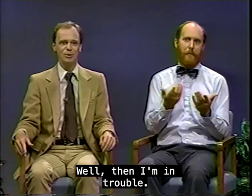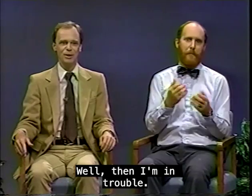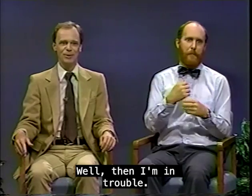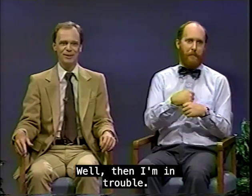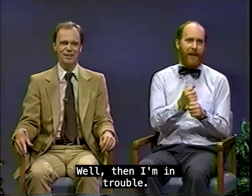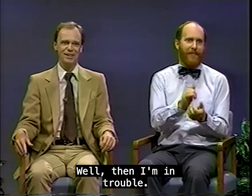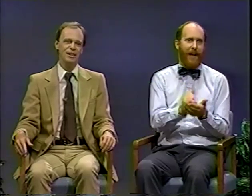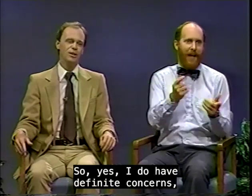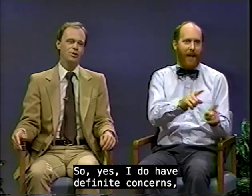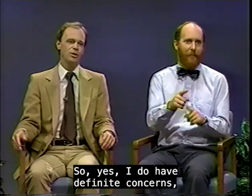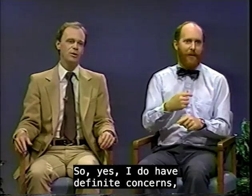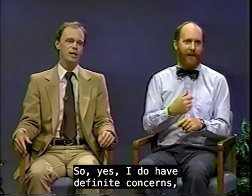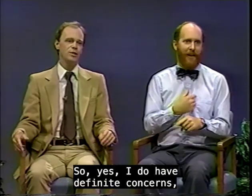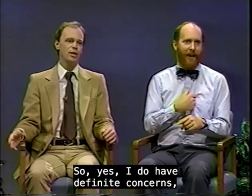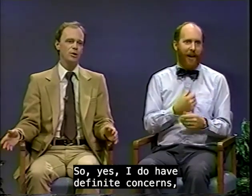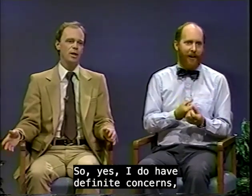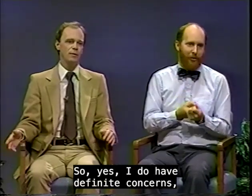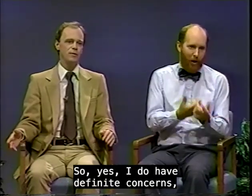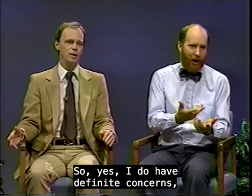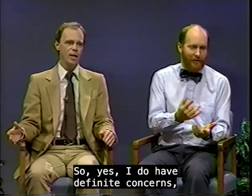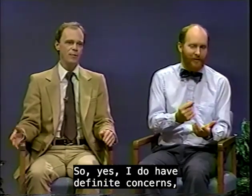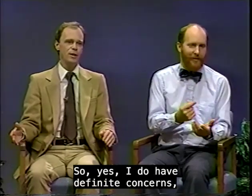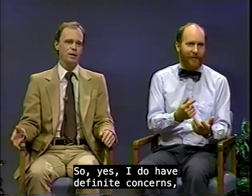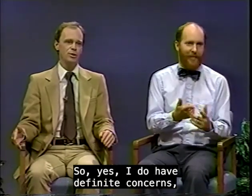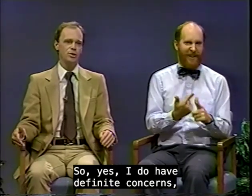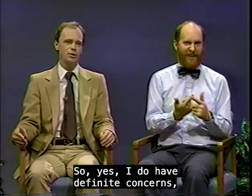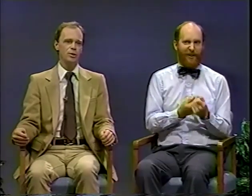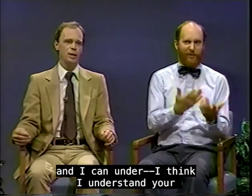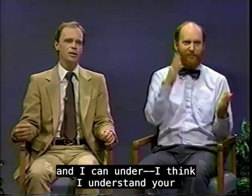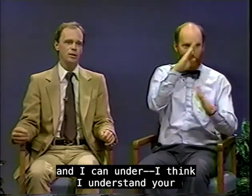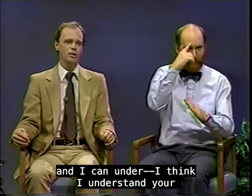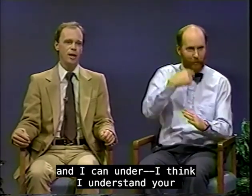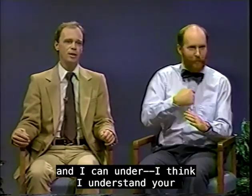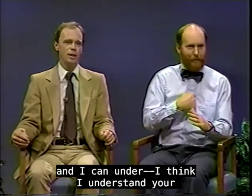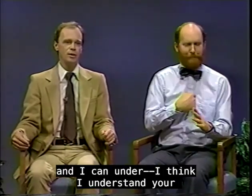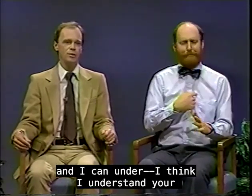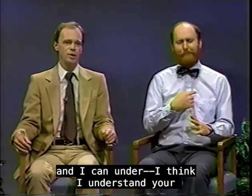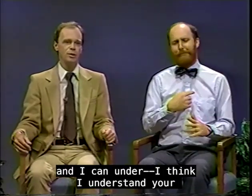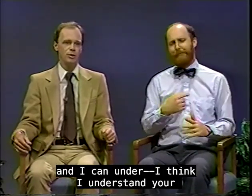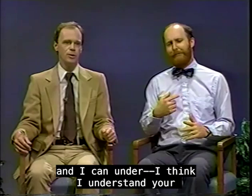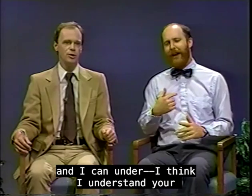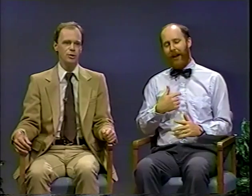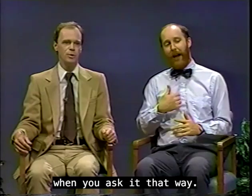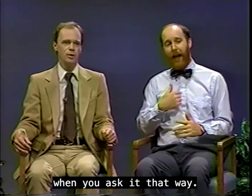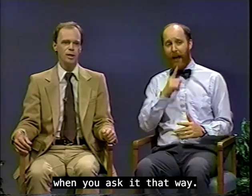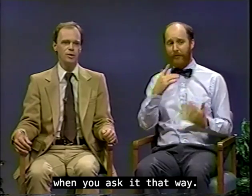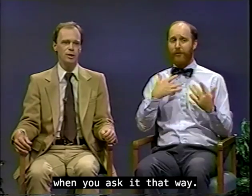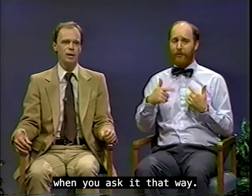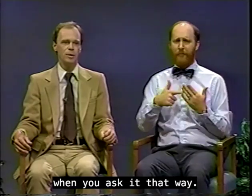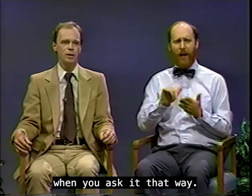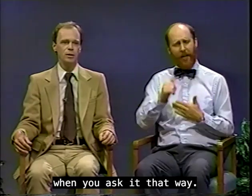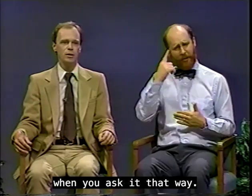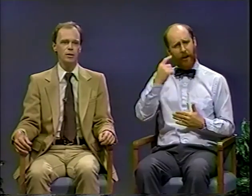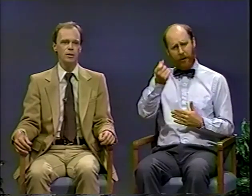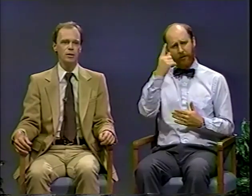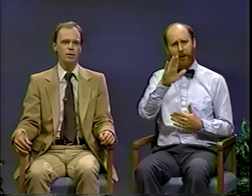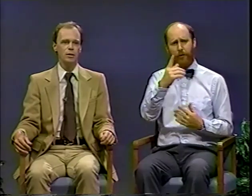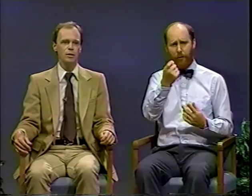Then I'm in trouble. So yes, I do have definite concerns, and I think I understand your question when you ask it that